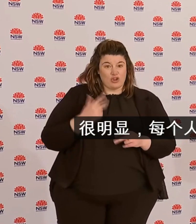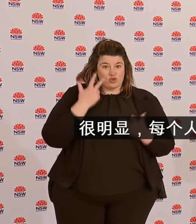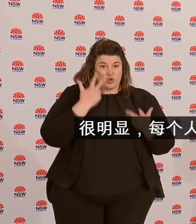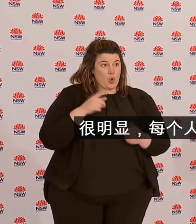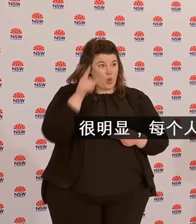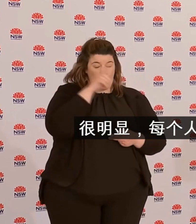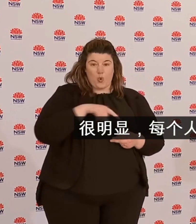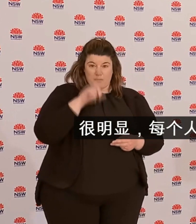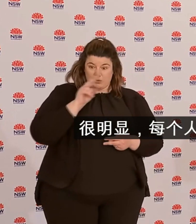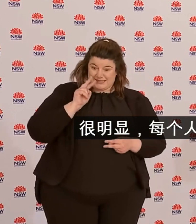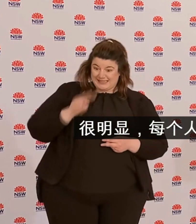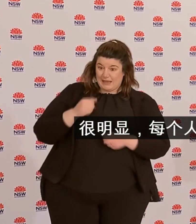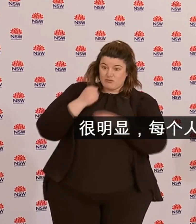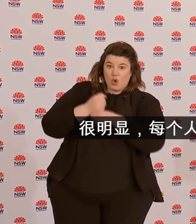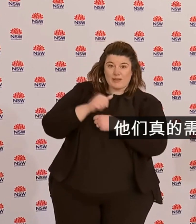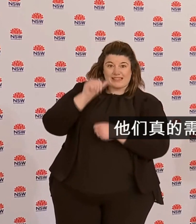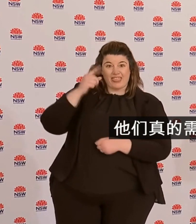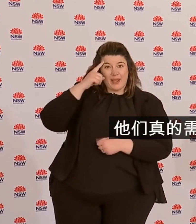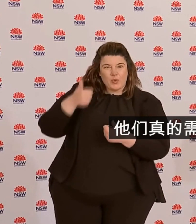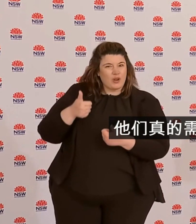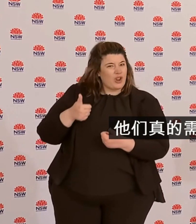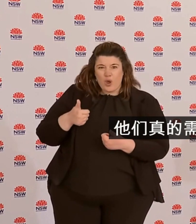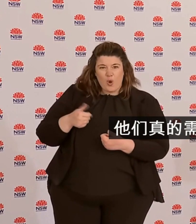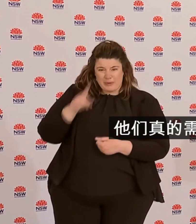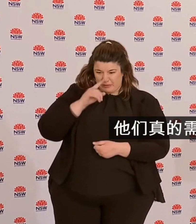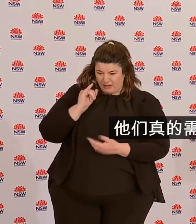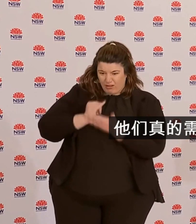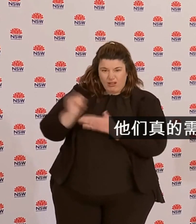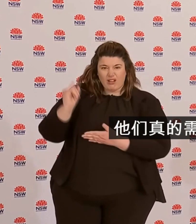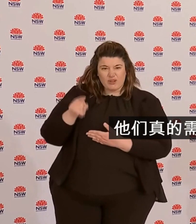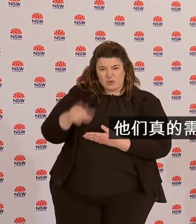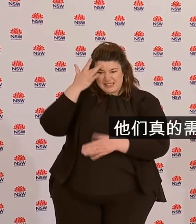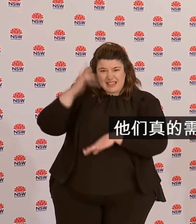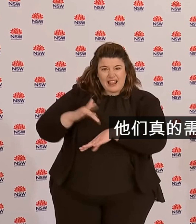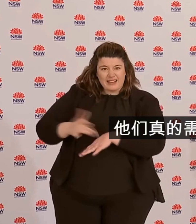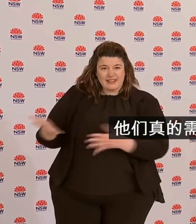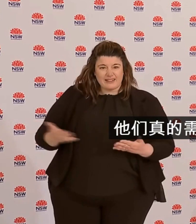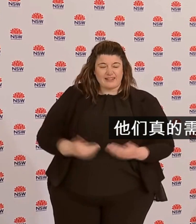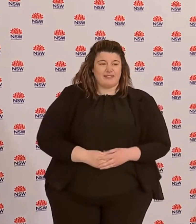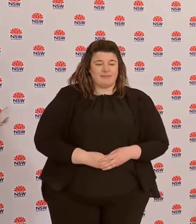everyone is disgusted in the behaviour and they really need to rethink their strategies.